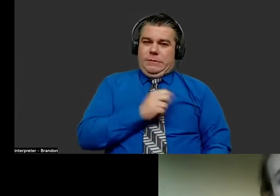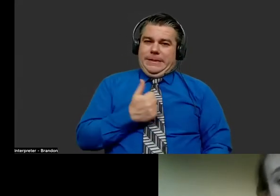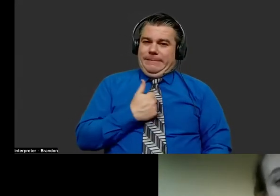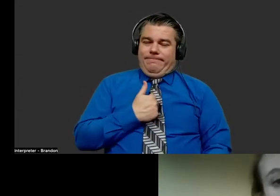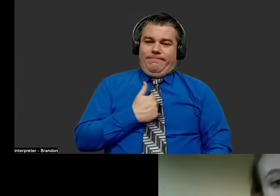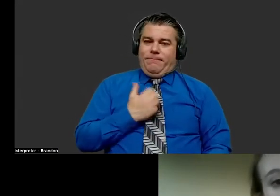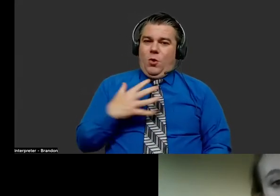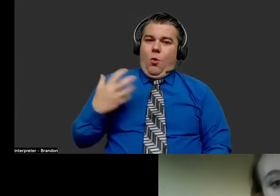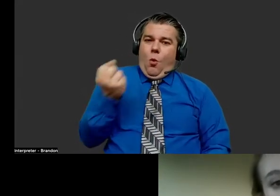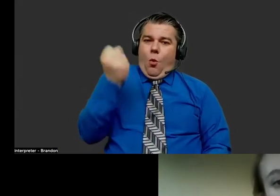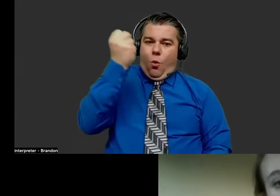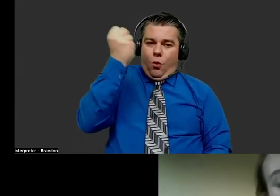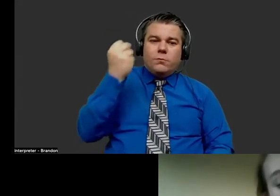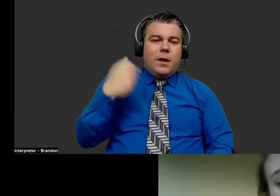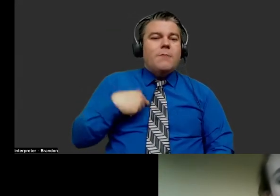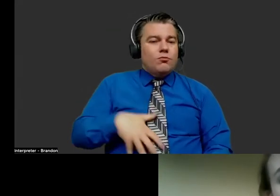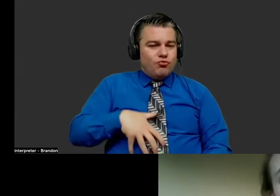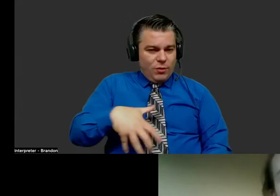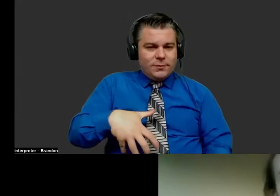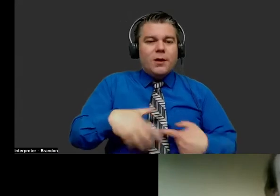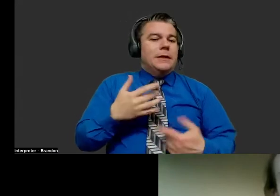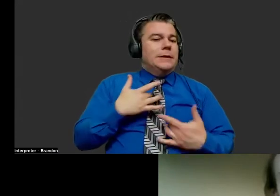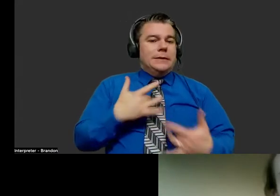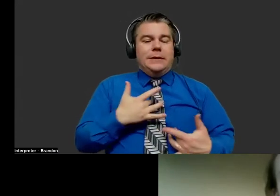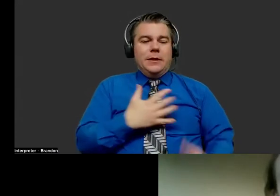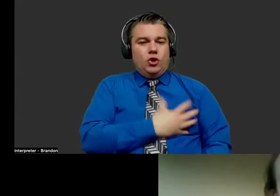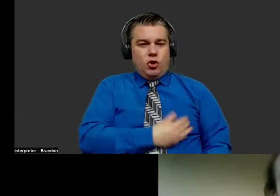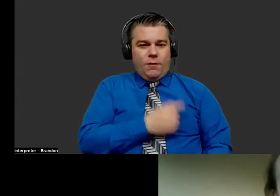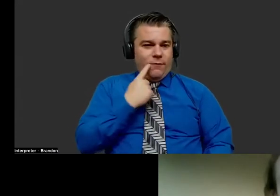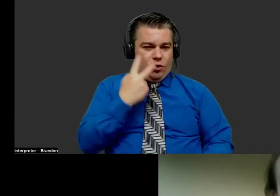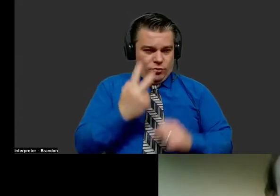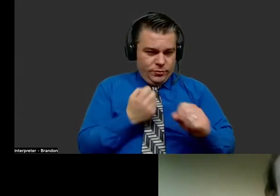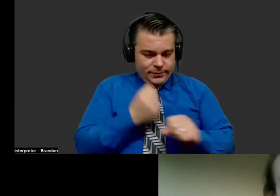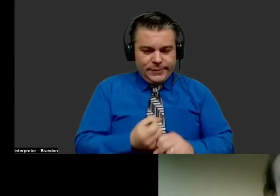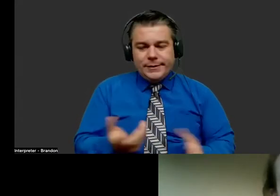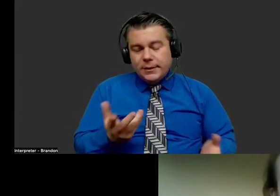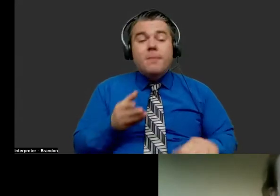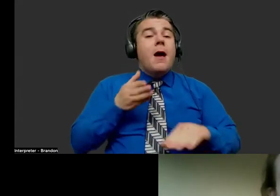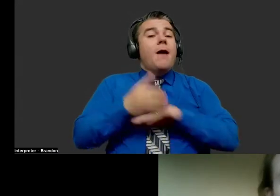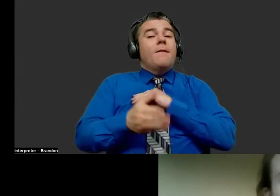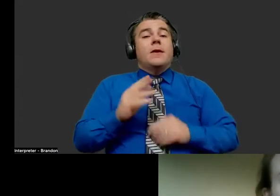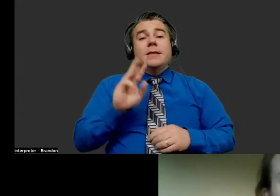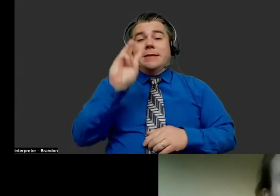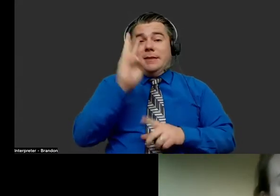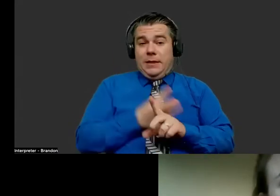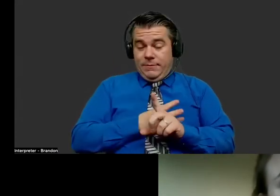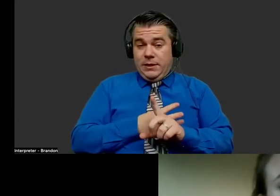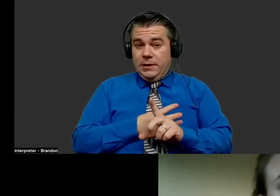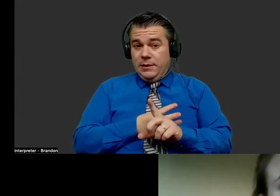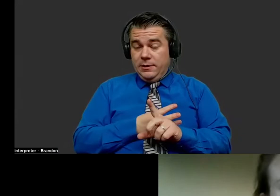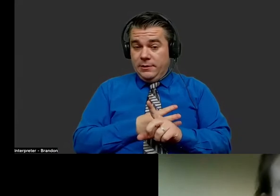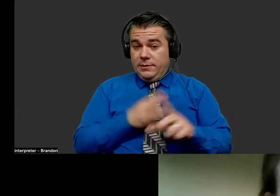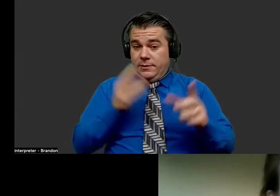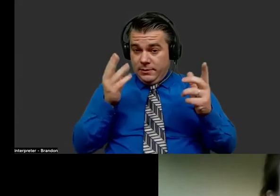doing the reset because I'm pregnant and I usually nurse for like 2 years. But after my first 6 months of nursing,